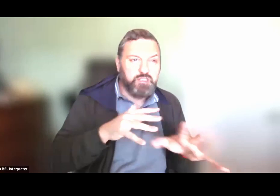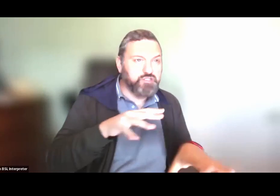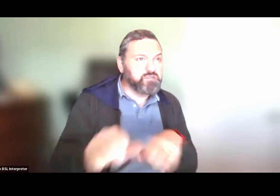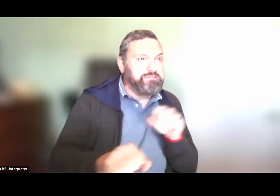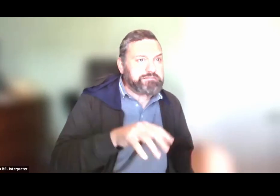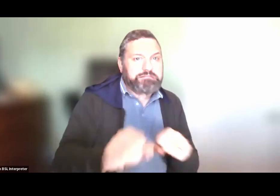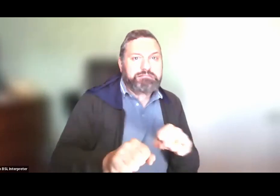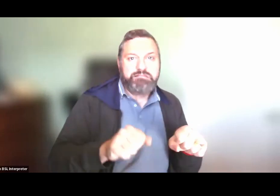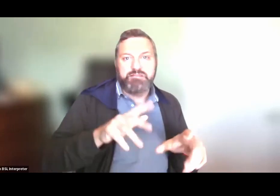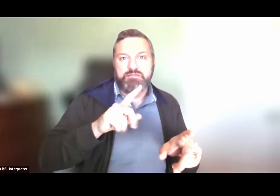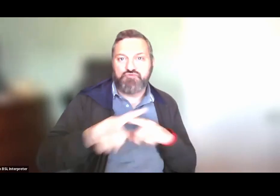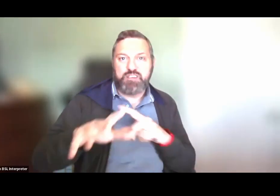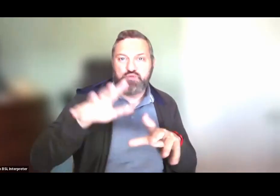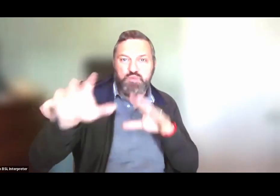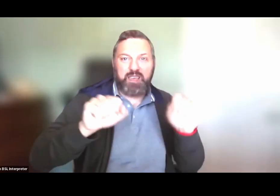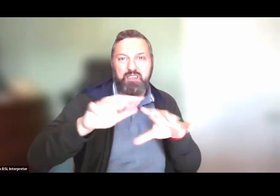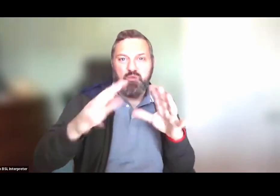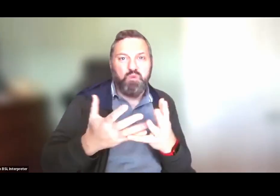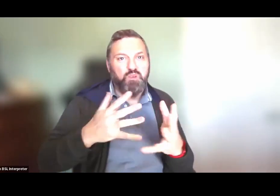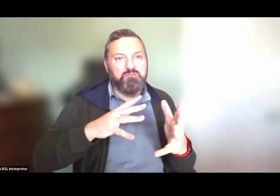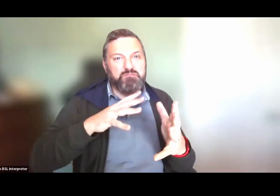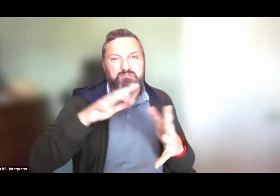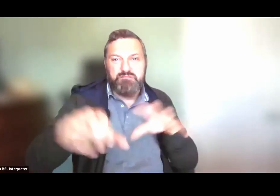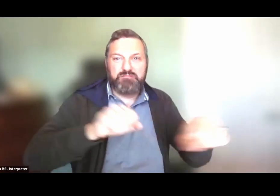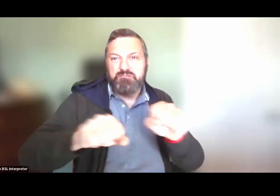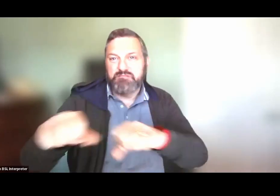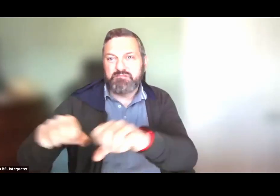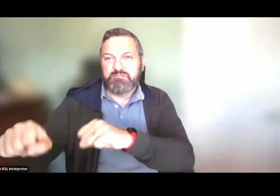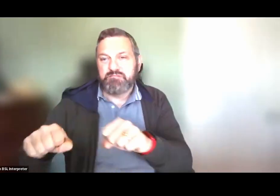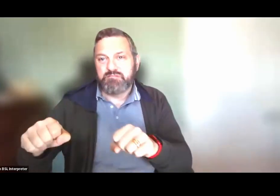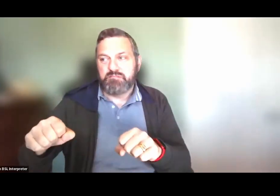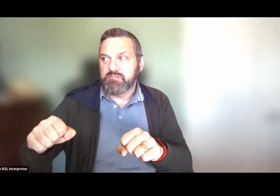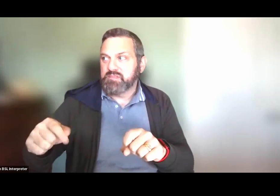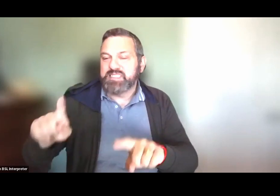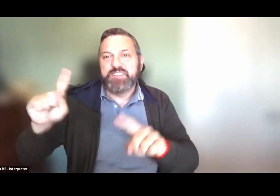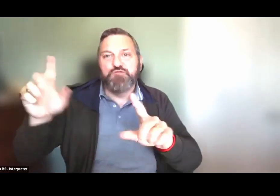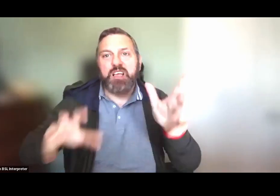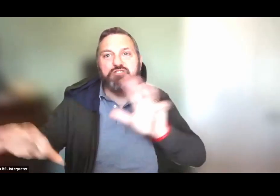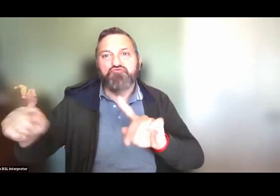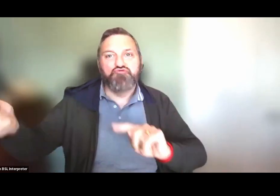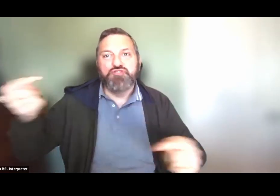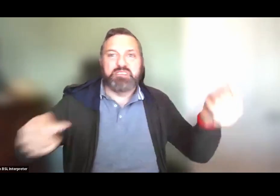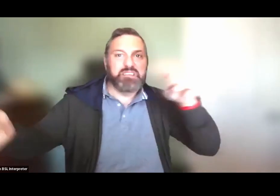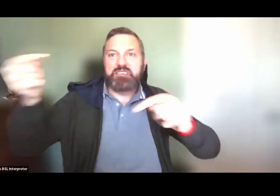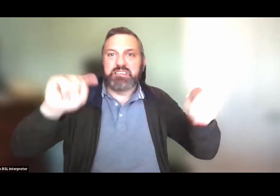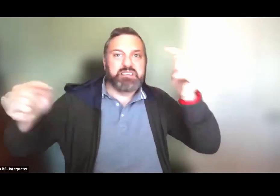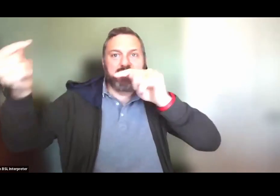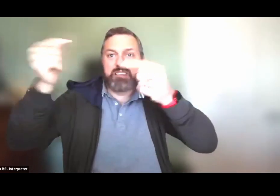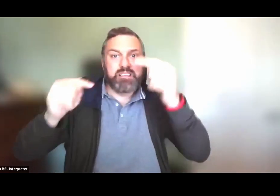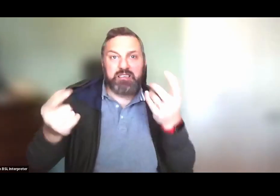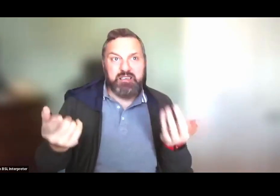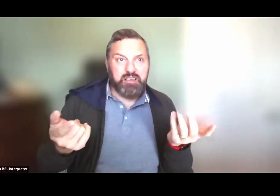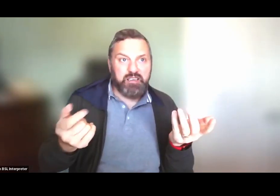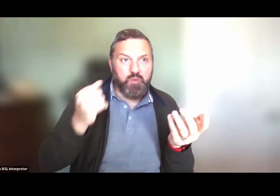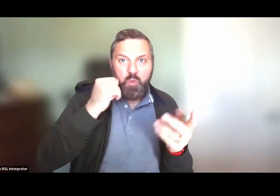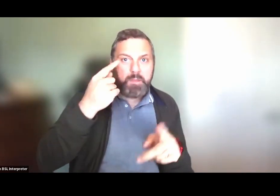control resources, and the tensions rising between rising powers means it's not going to be quick